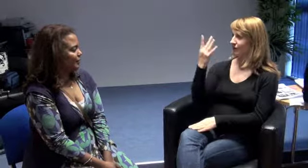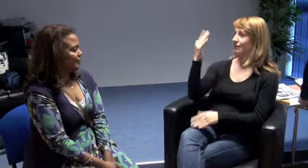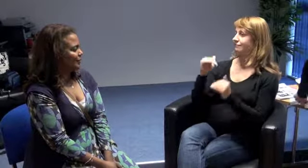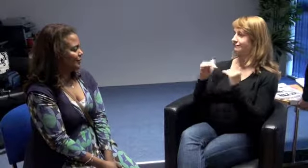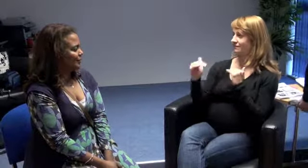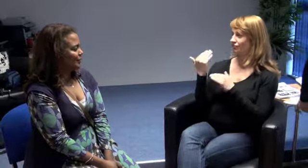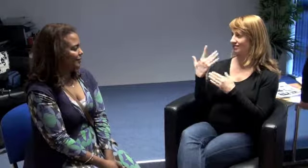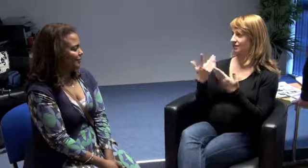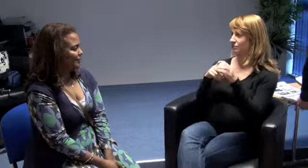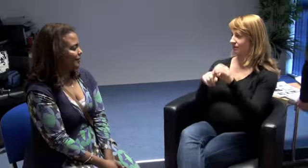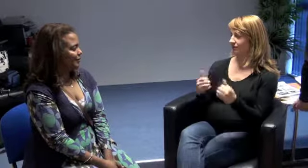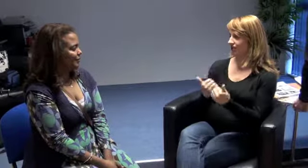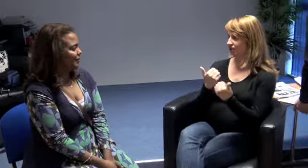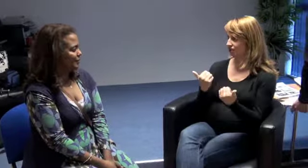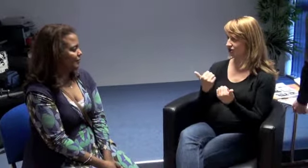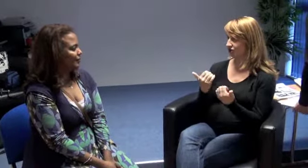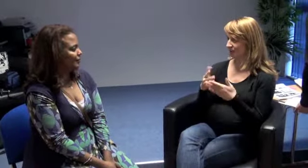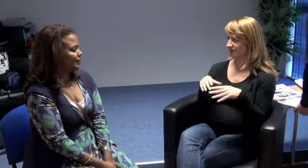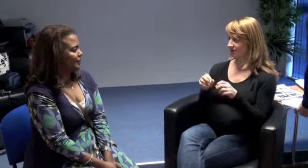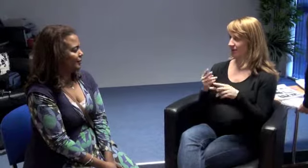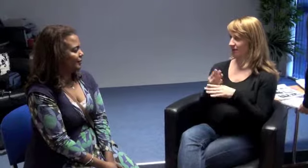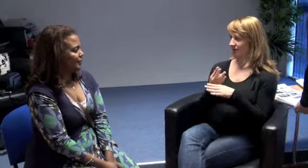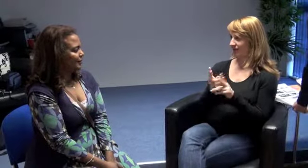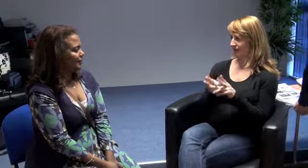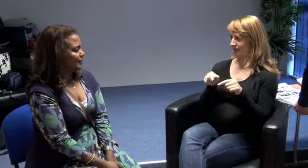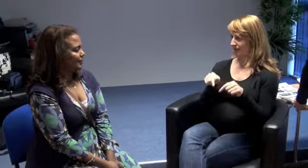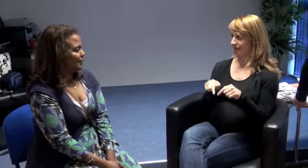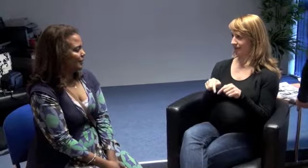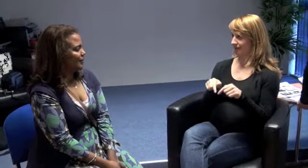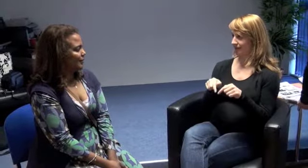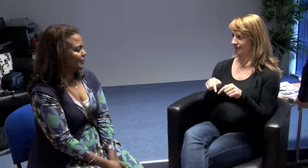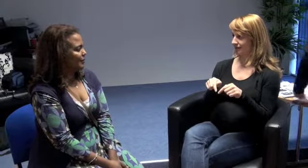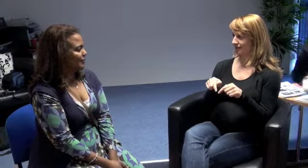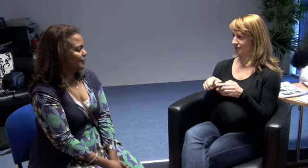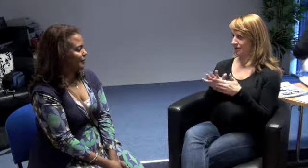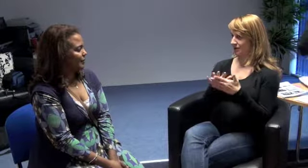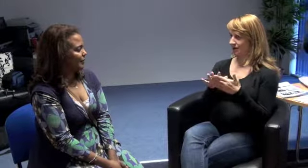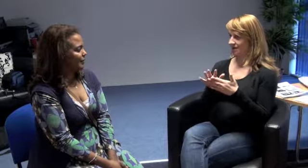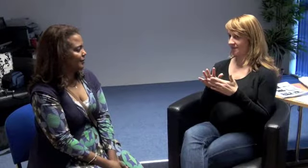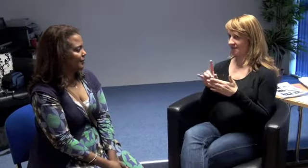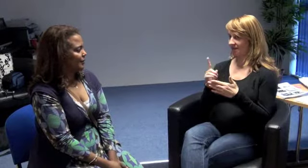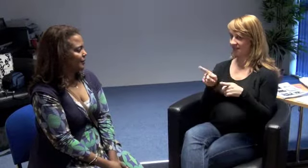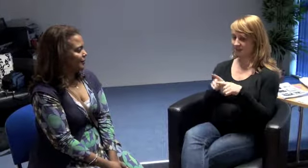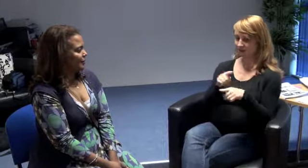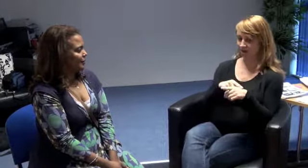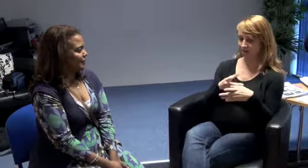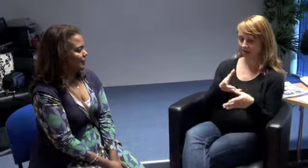I decided to come to the UK and I developed my BSL skills to interpreting level. And so I've worked as an interpreter